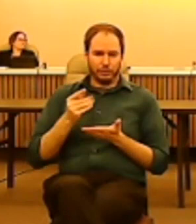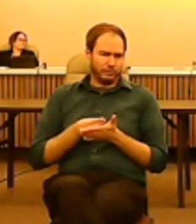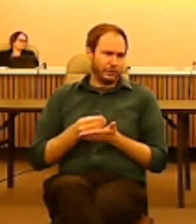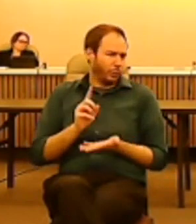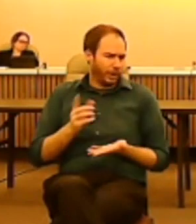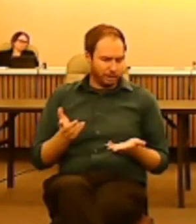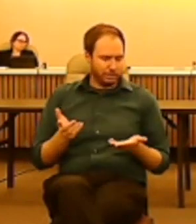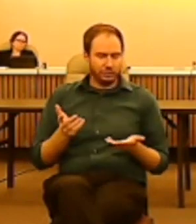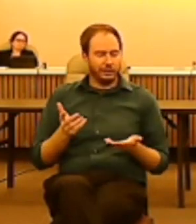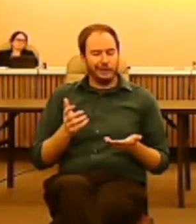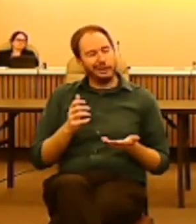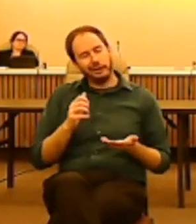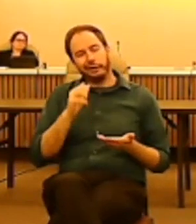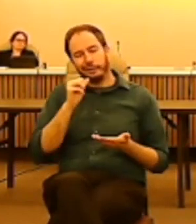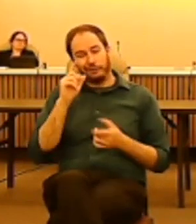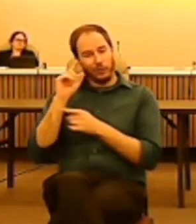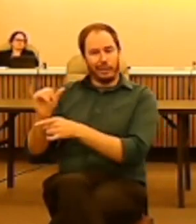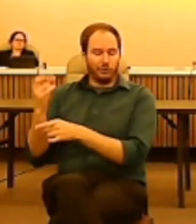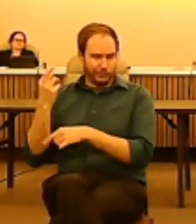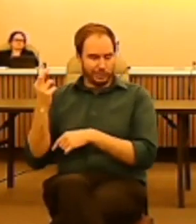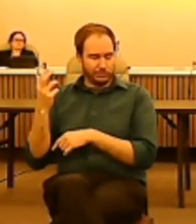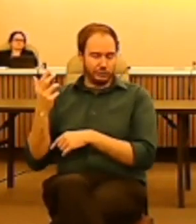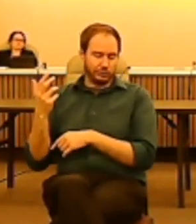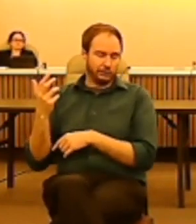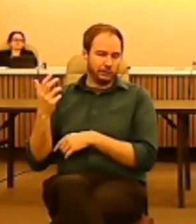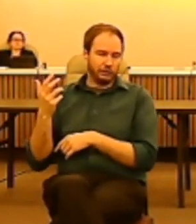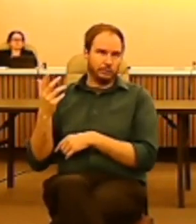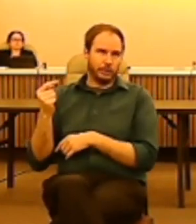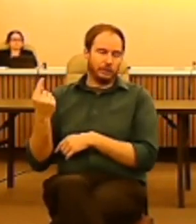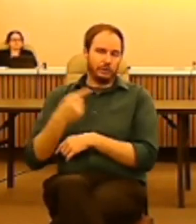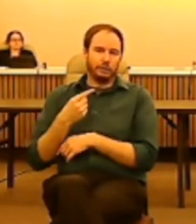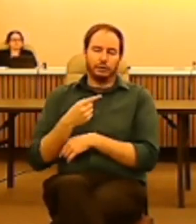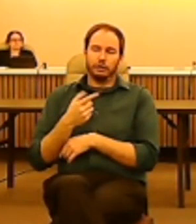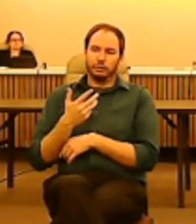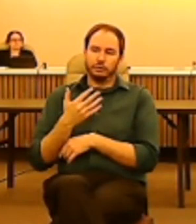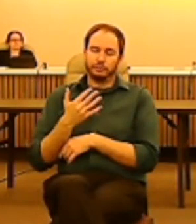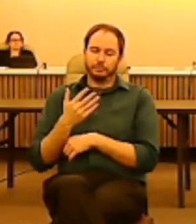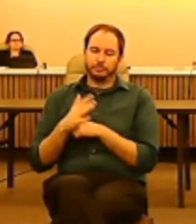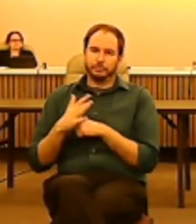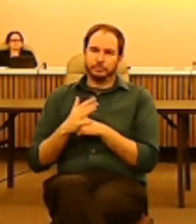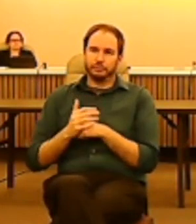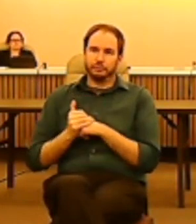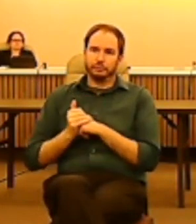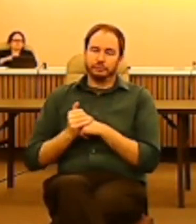at, it wouldn't necessarily be for that, because this is more for probably more for the